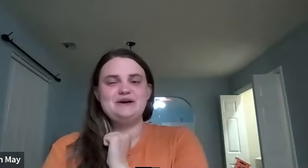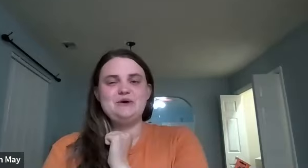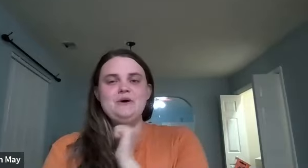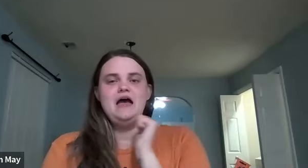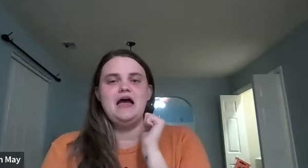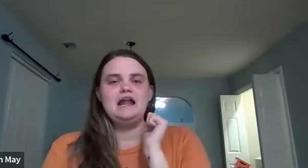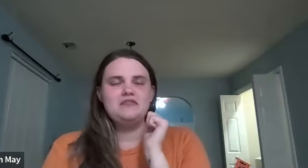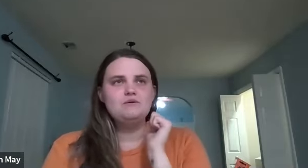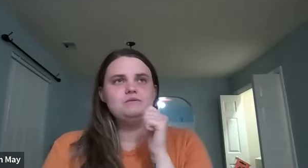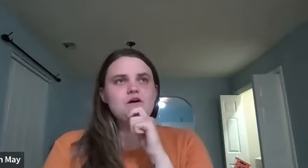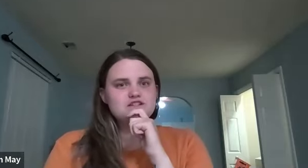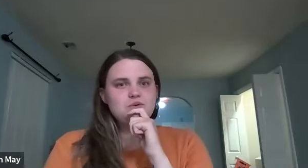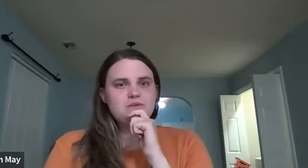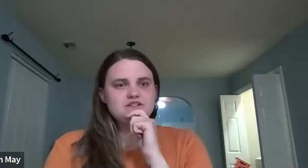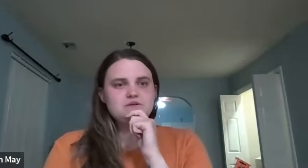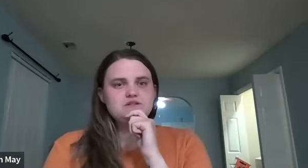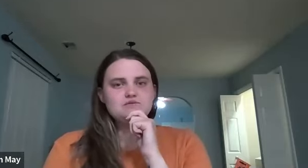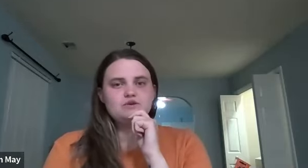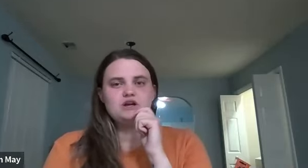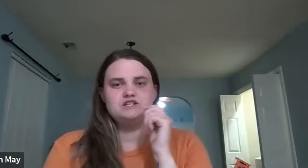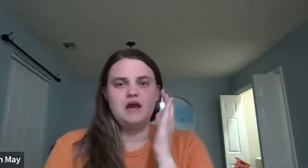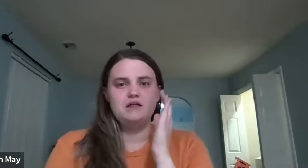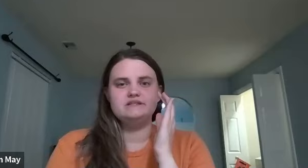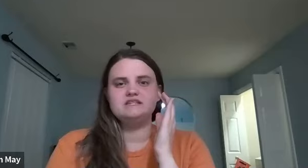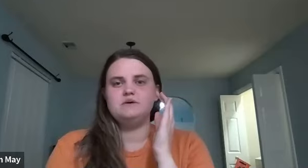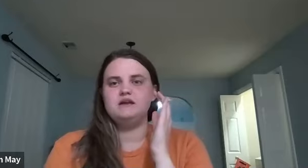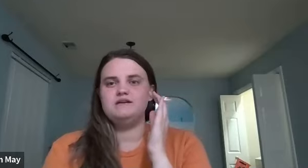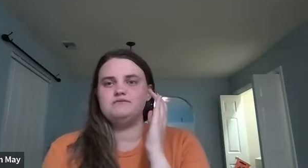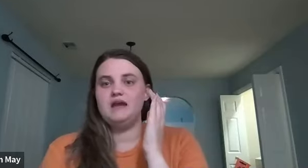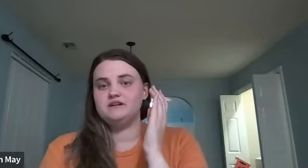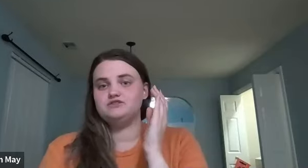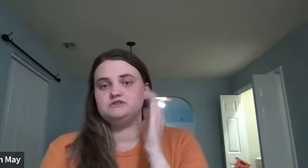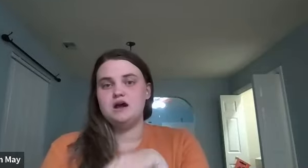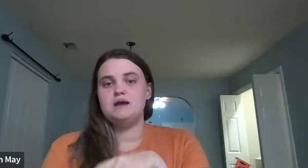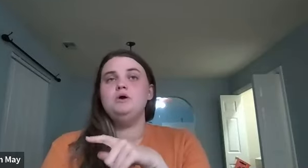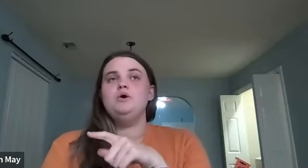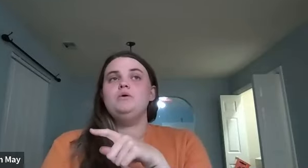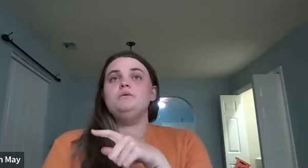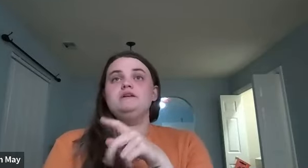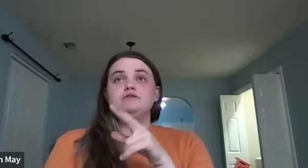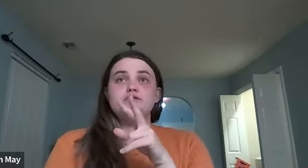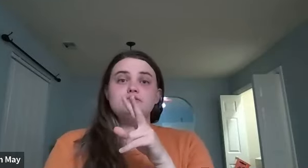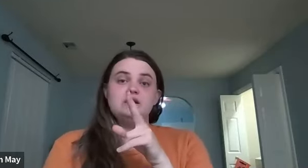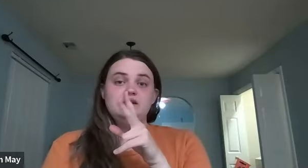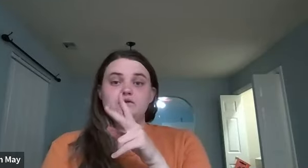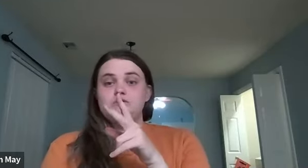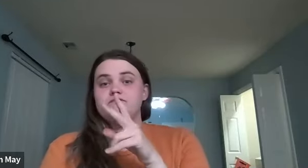So, and I think what we'll also probably do is we're going to do Halloween signs, but if we have extra time, we can either